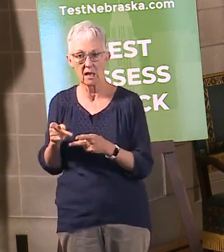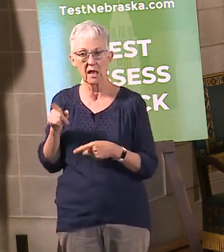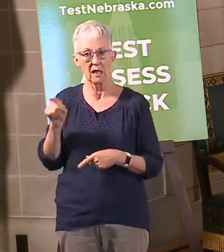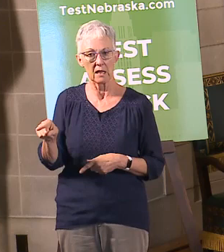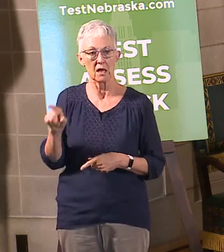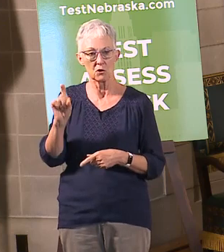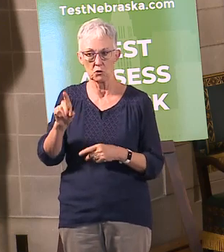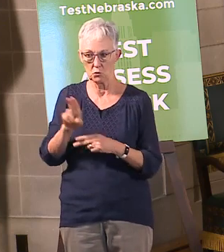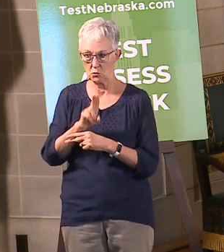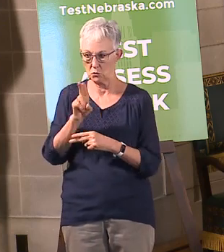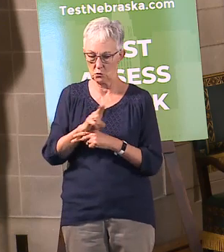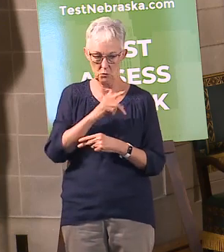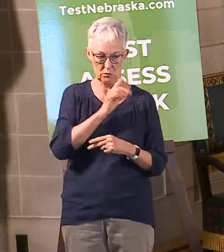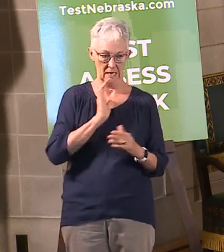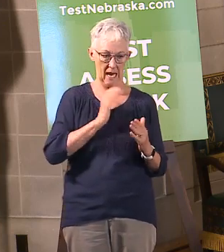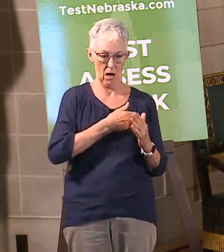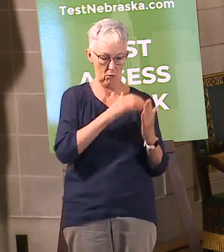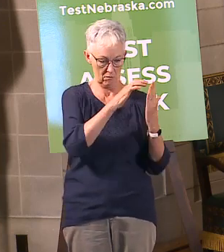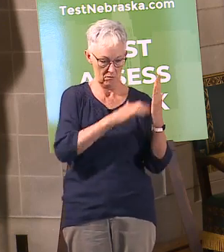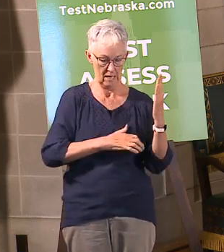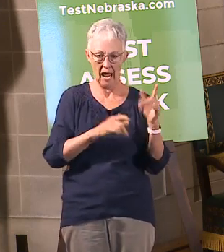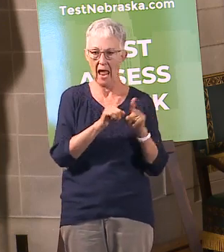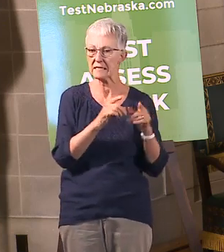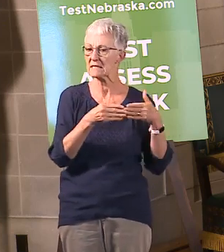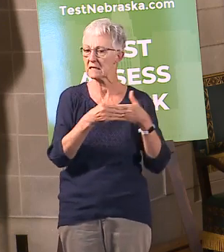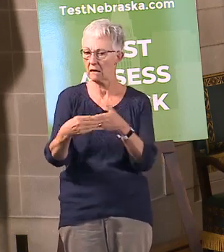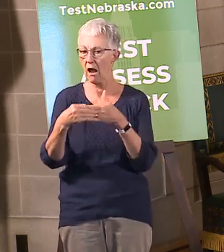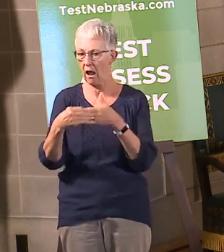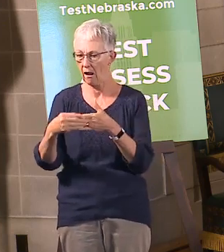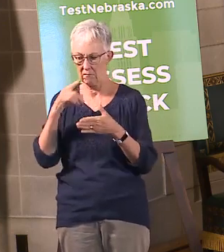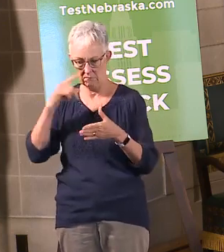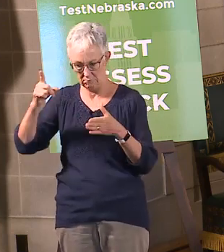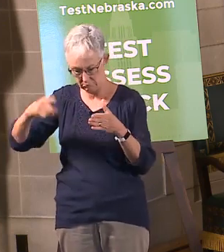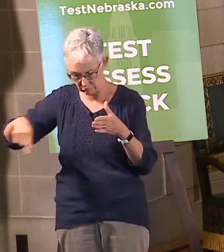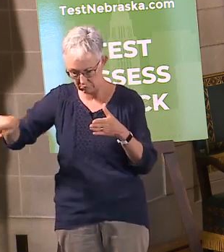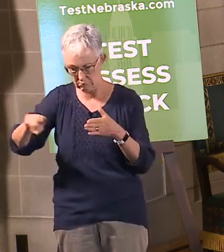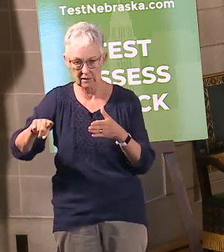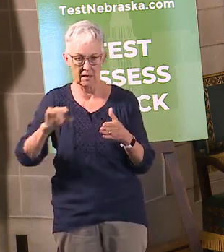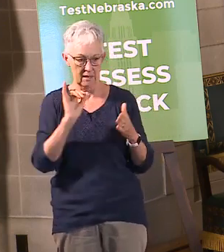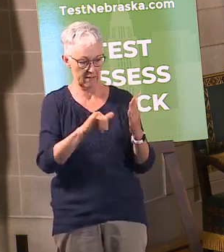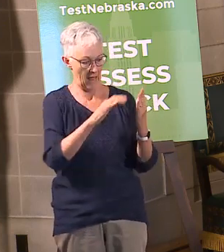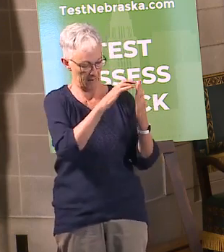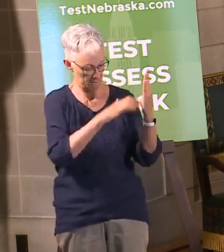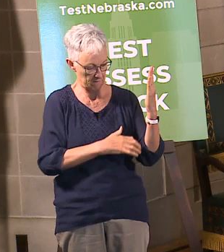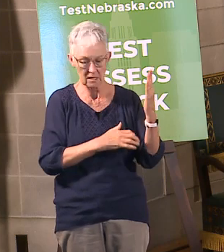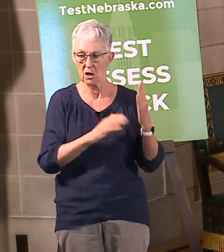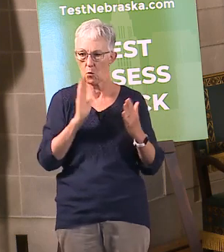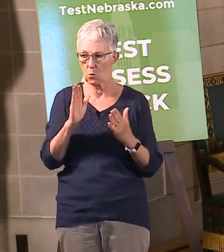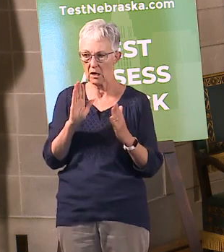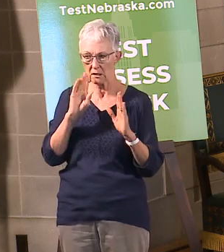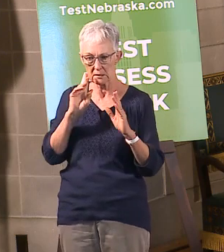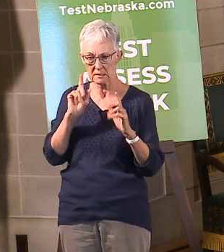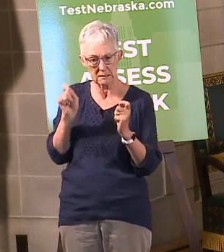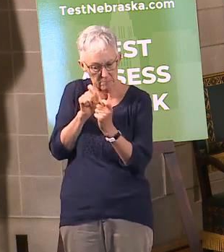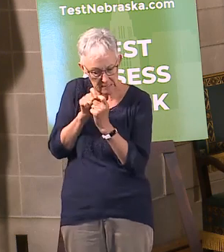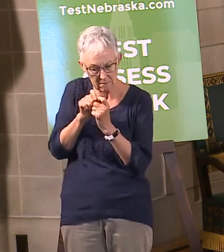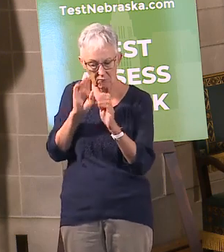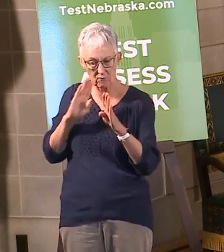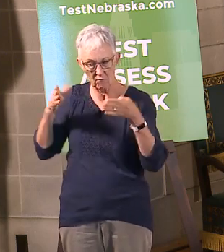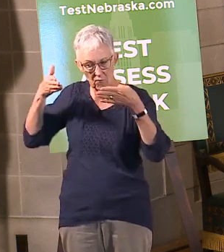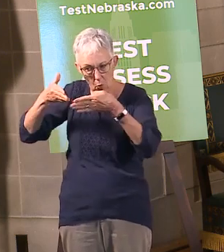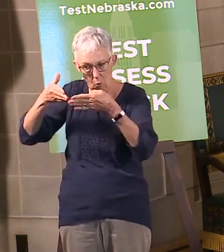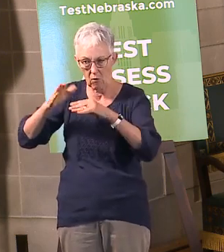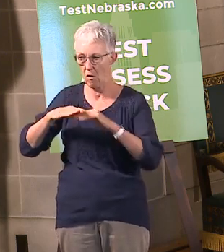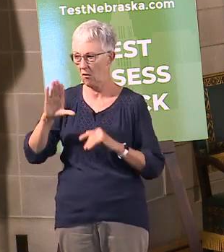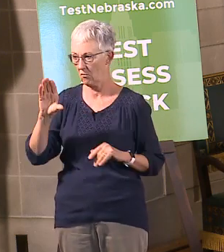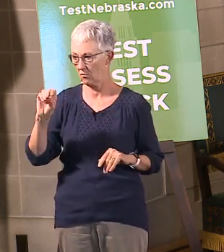key factors. The plan is a supplement to specifically address COVID-19 and can become a